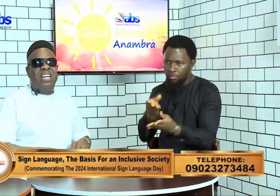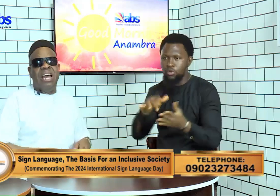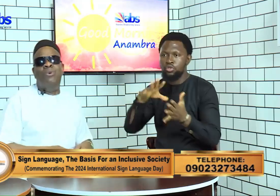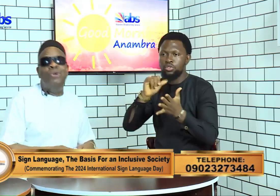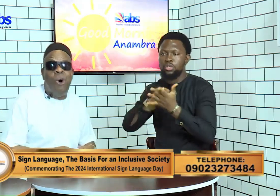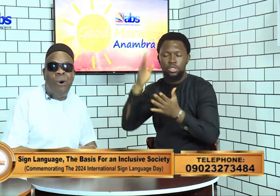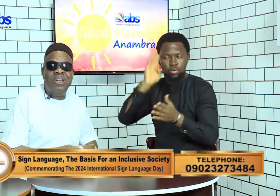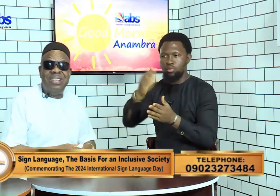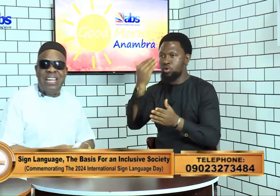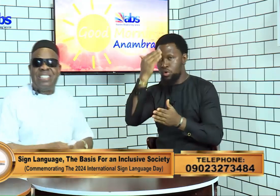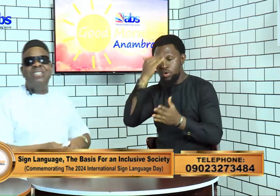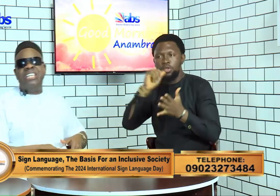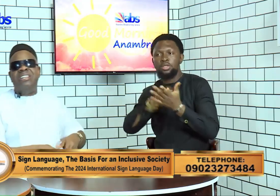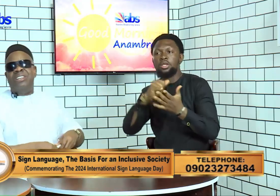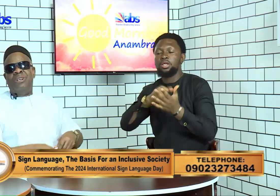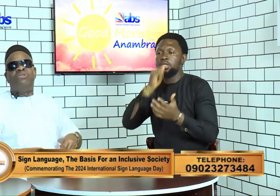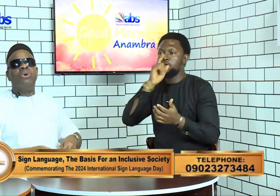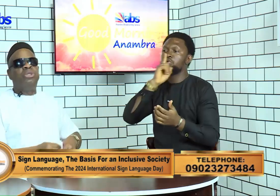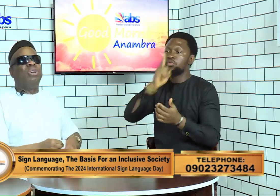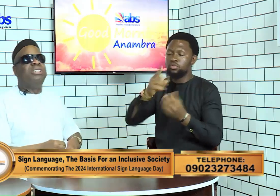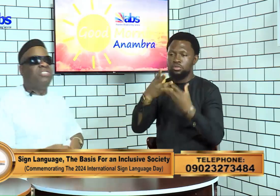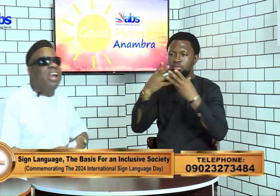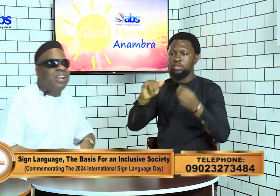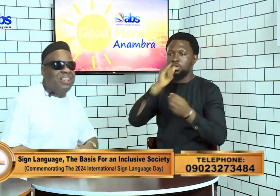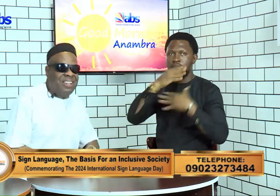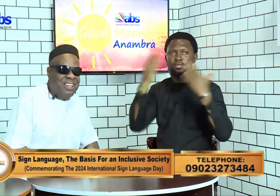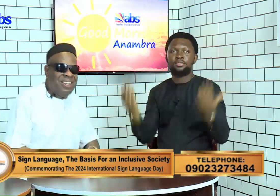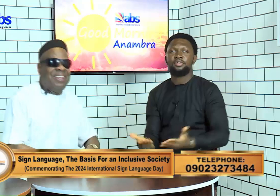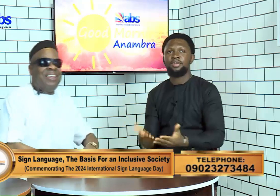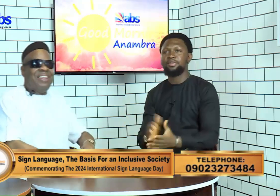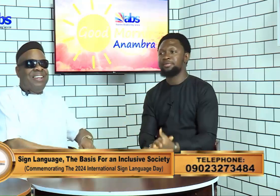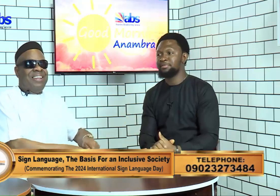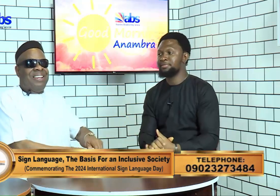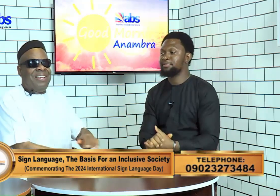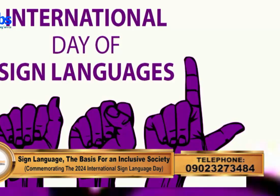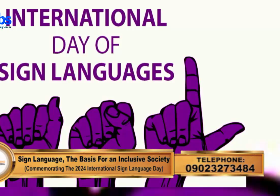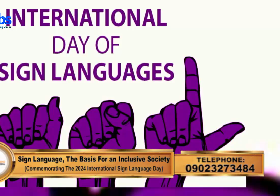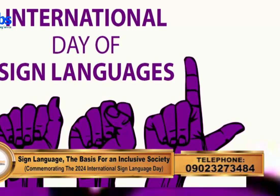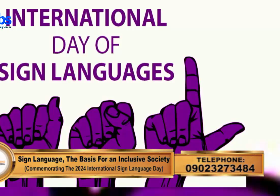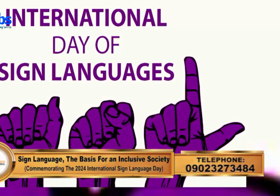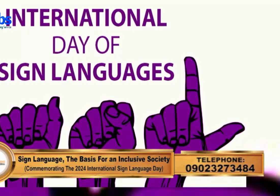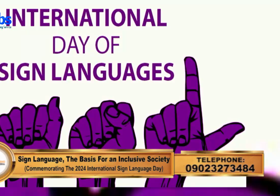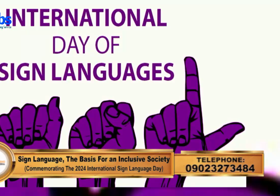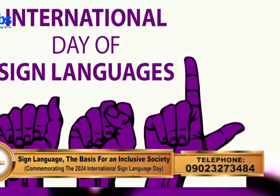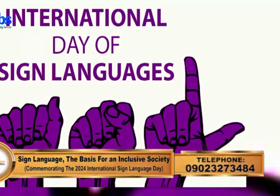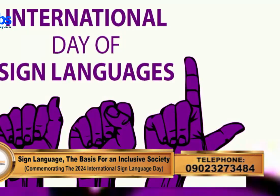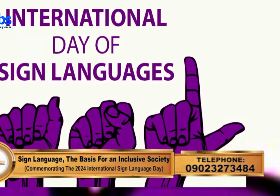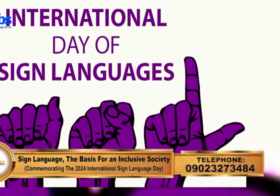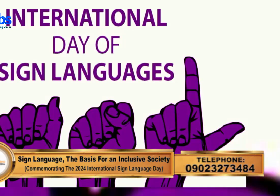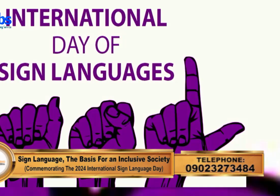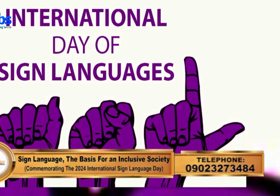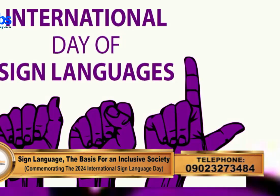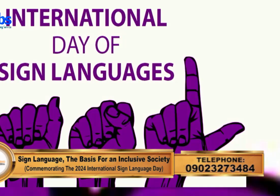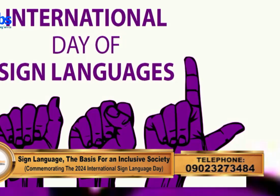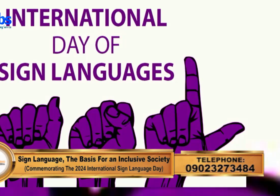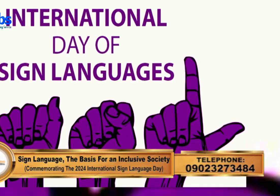so that they will know that indeed solution is here. All right, thank you so much. Emmanuel, I'm coming to you. The theme